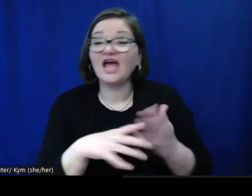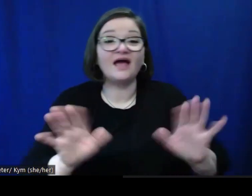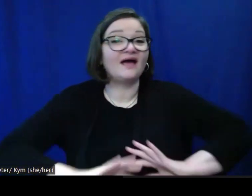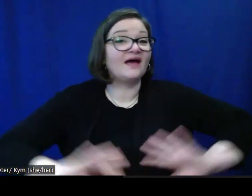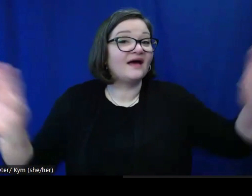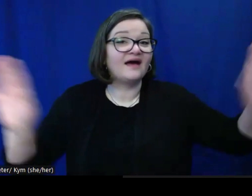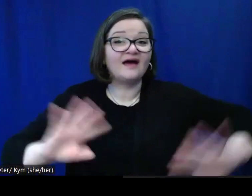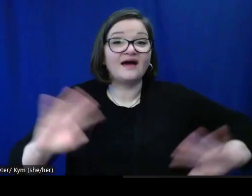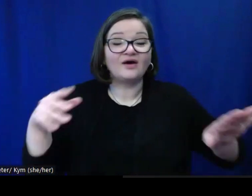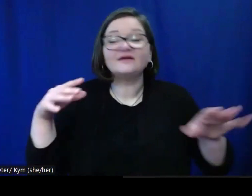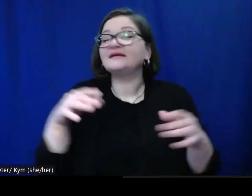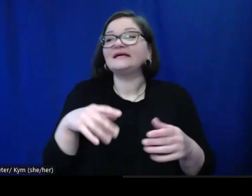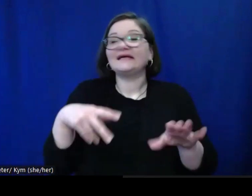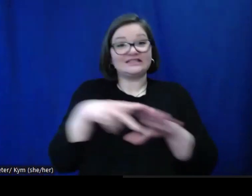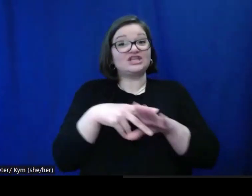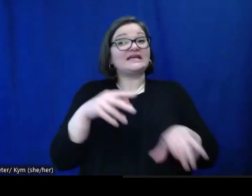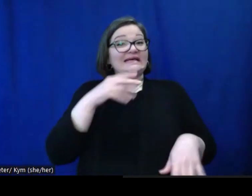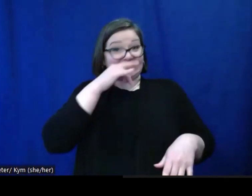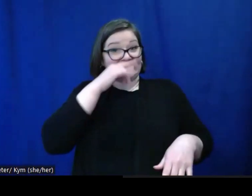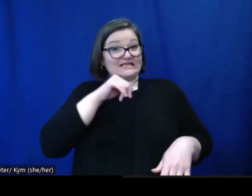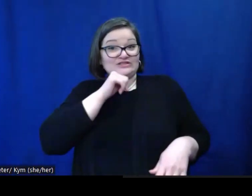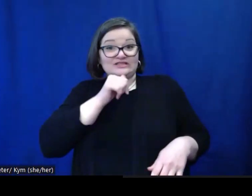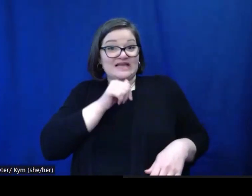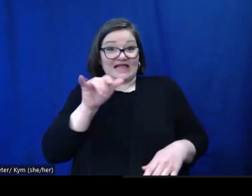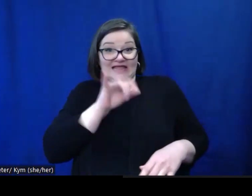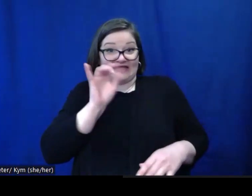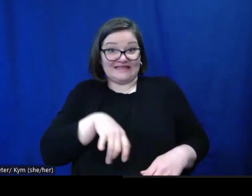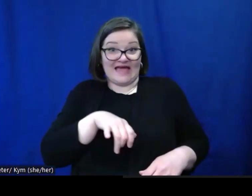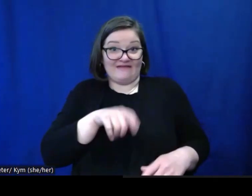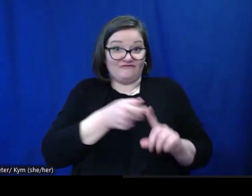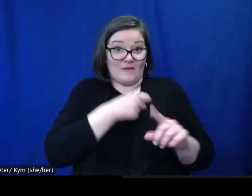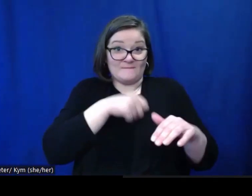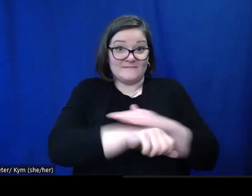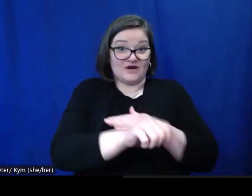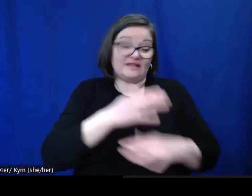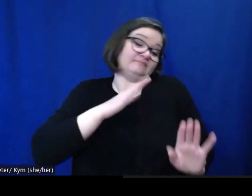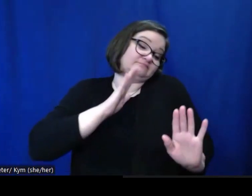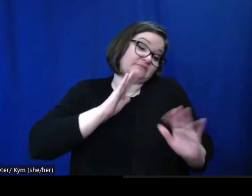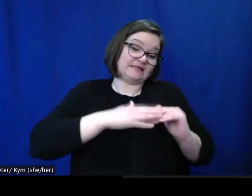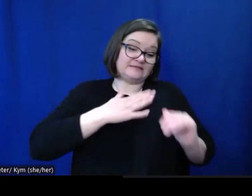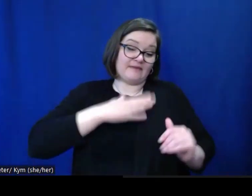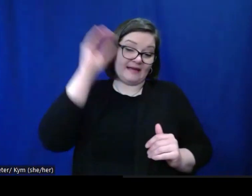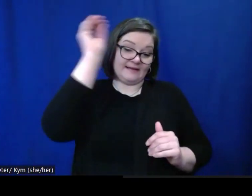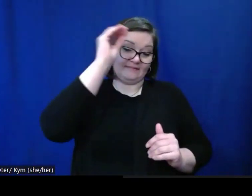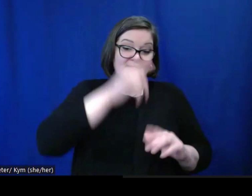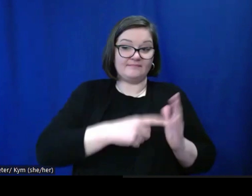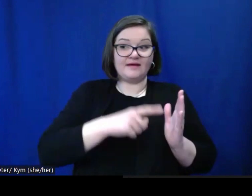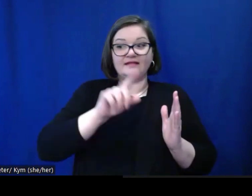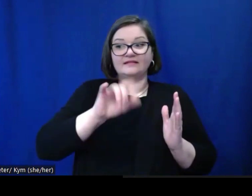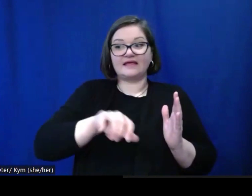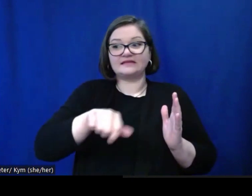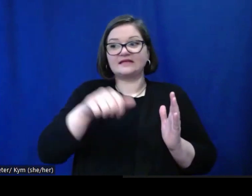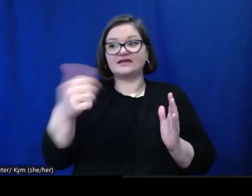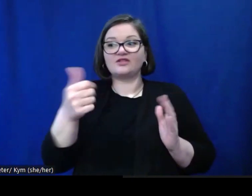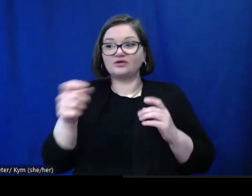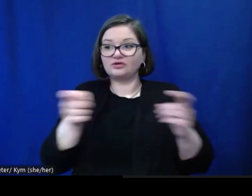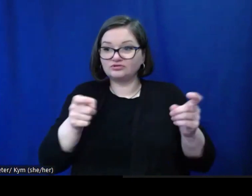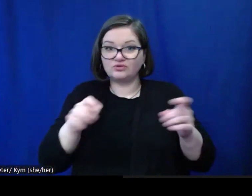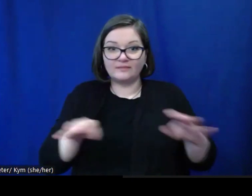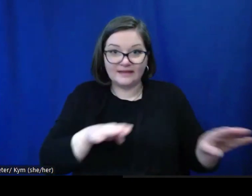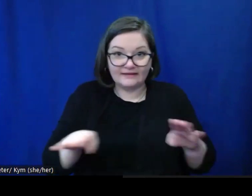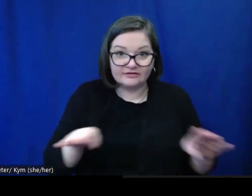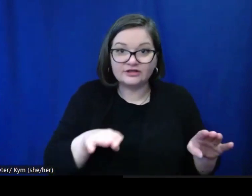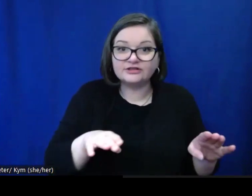born, at least in my opinion. And so that's an under control behavior pattern. Tantrums